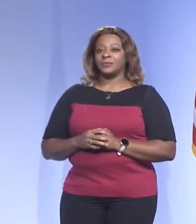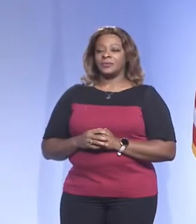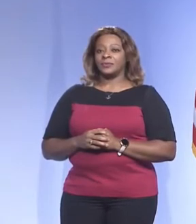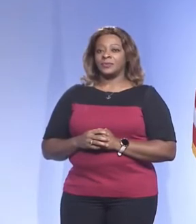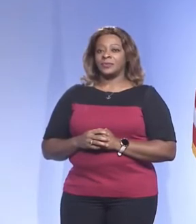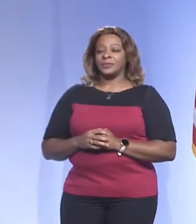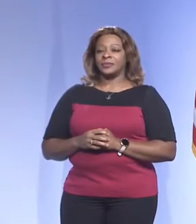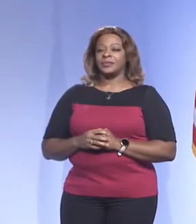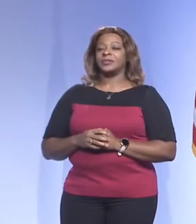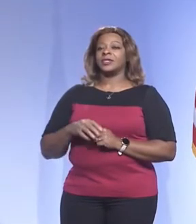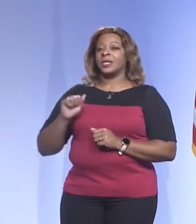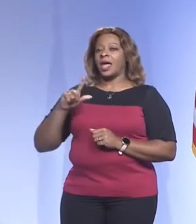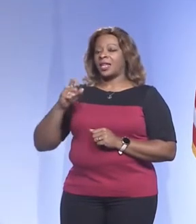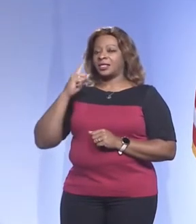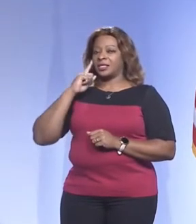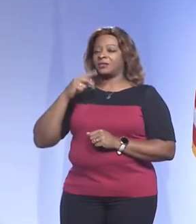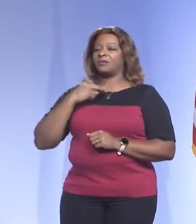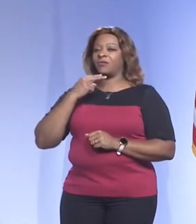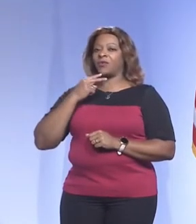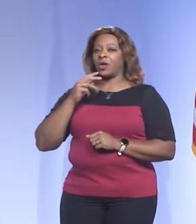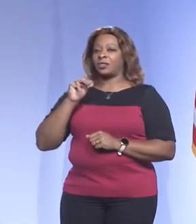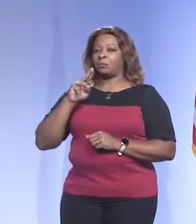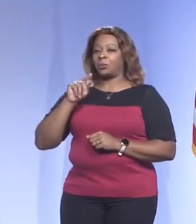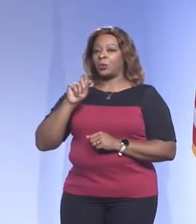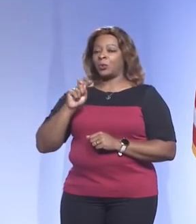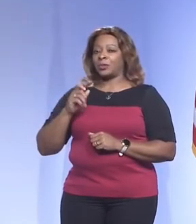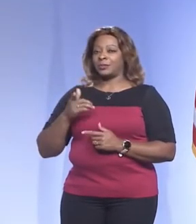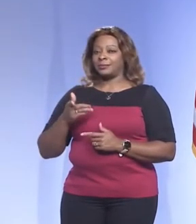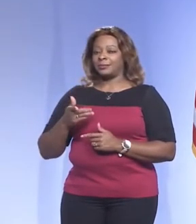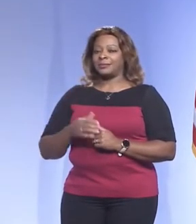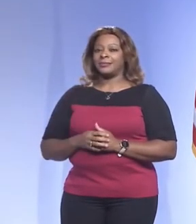Alex, I think you're muted on your end.